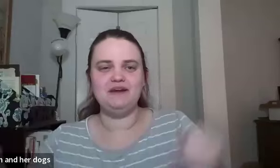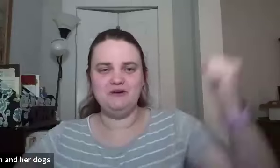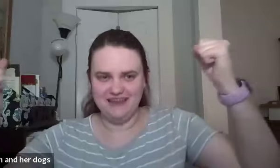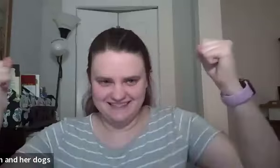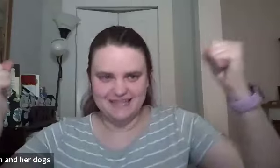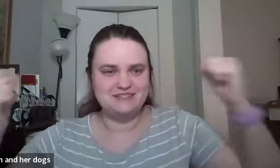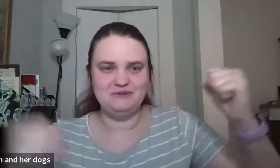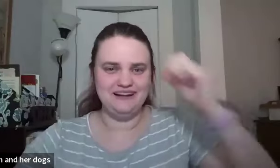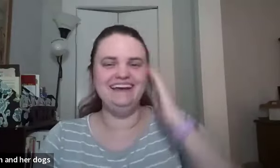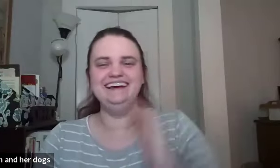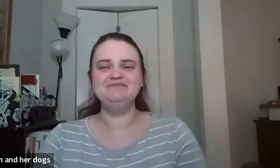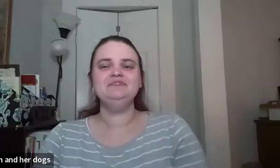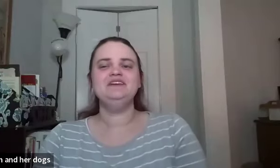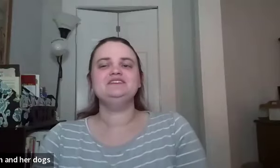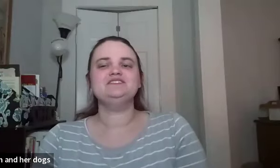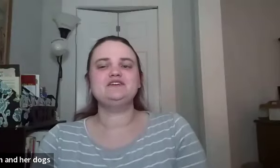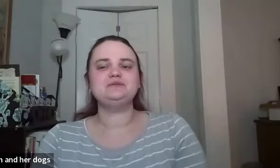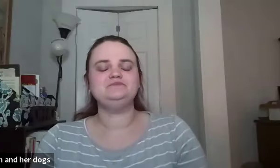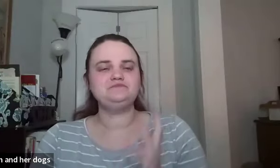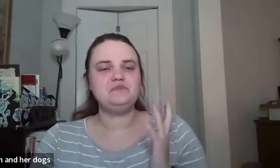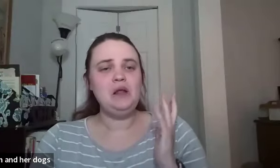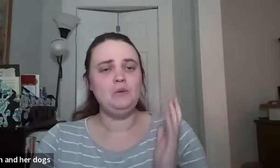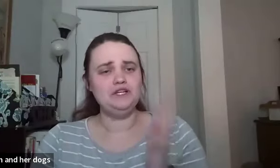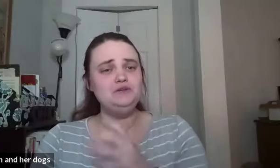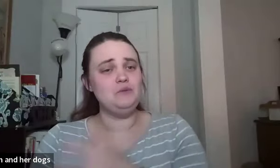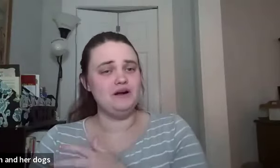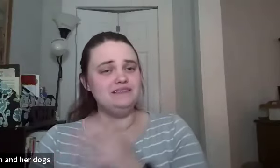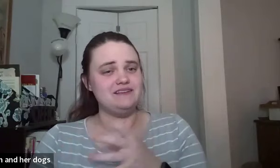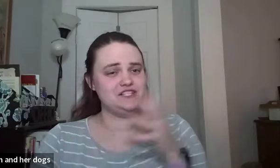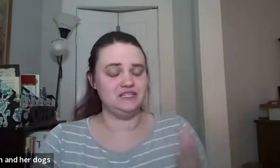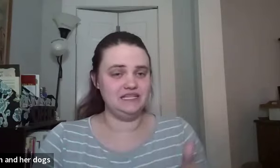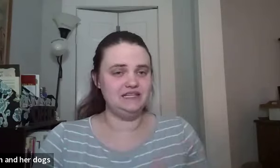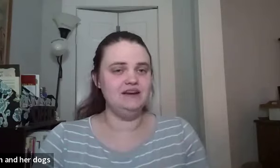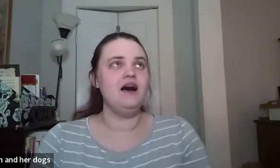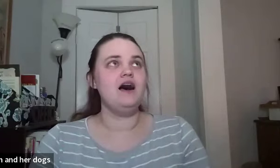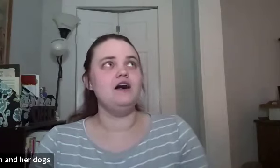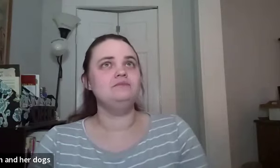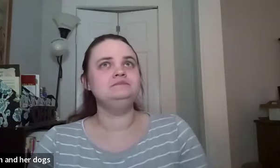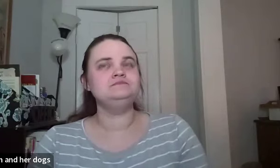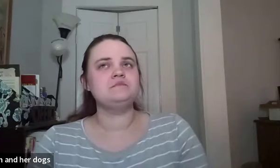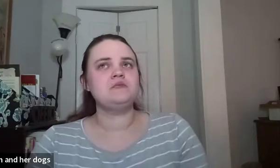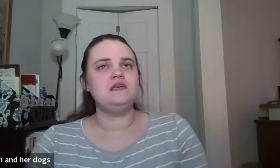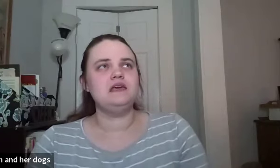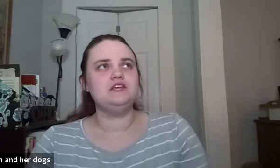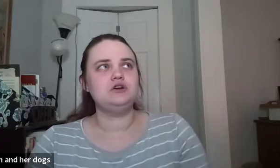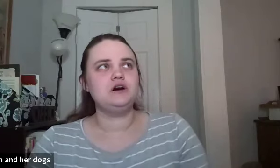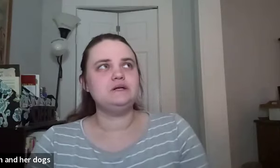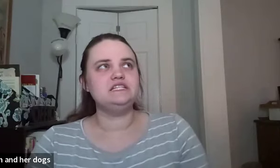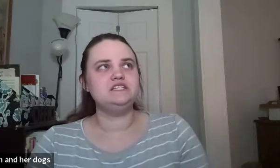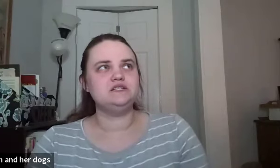oh, yes, that's a good one. So, what do you want slash need? Um, you're going to